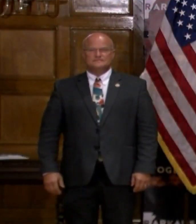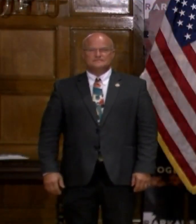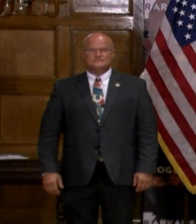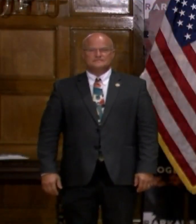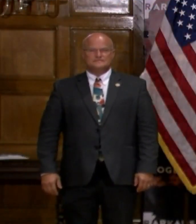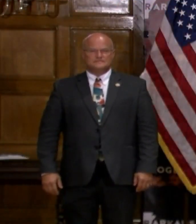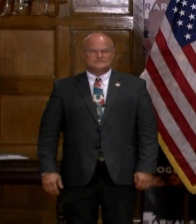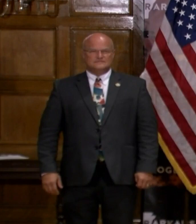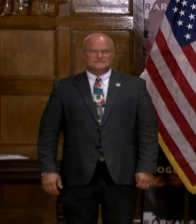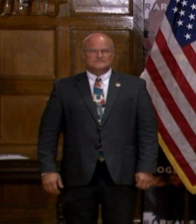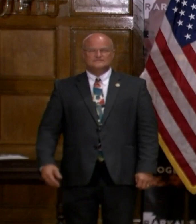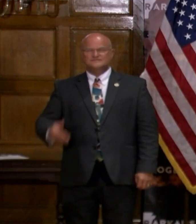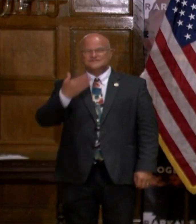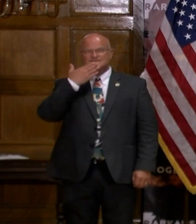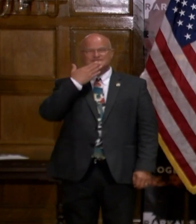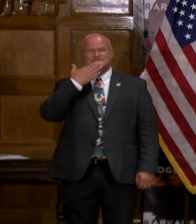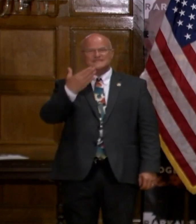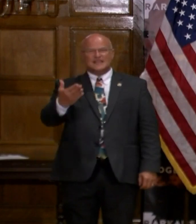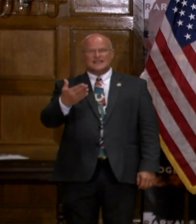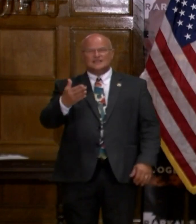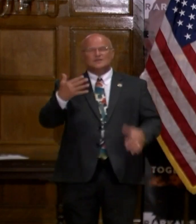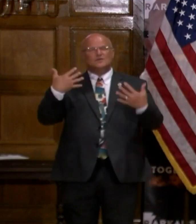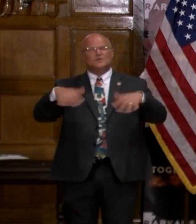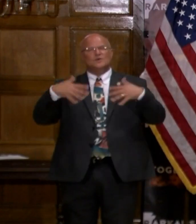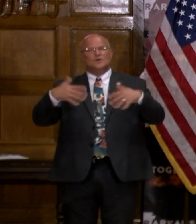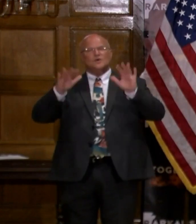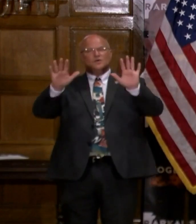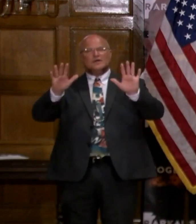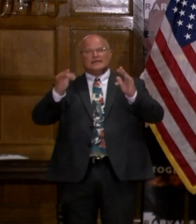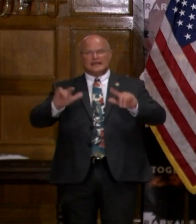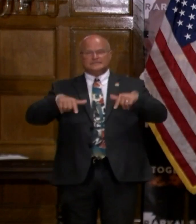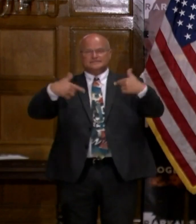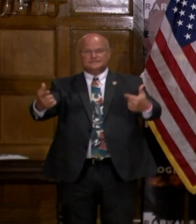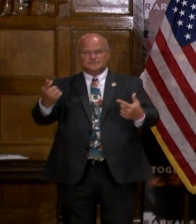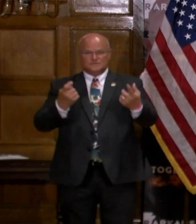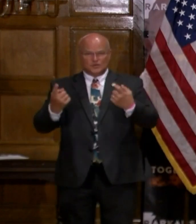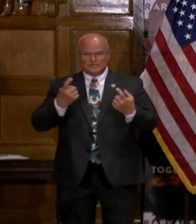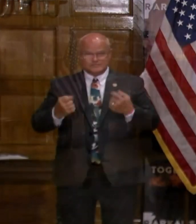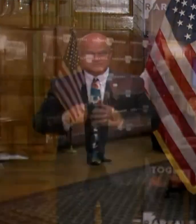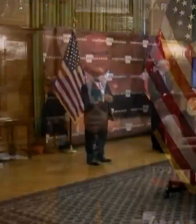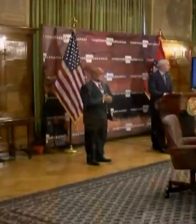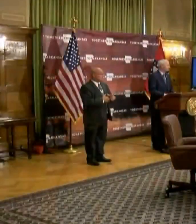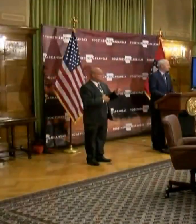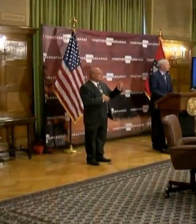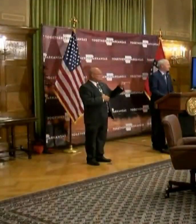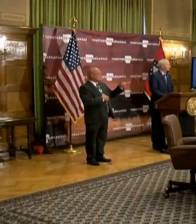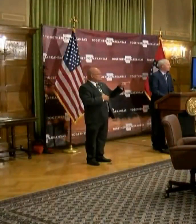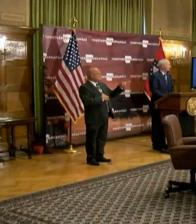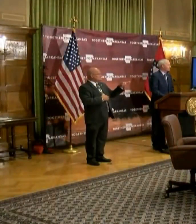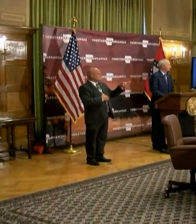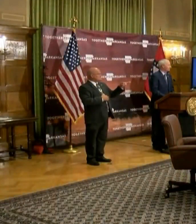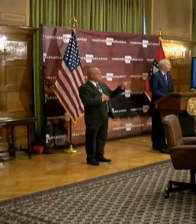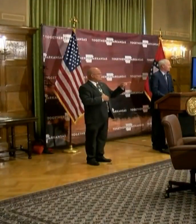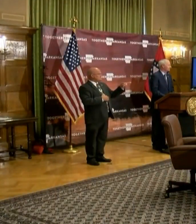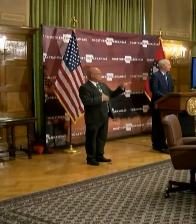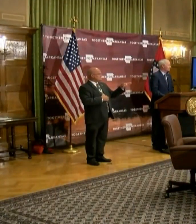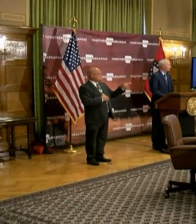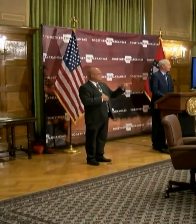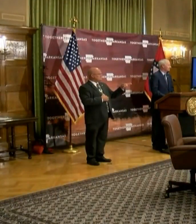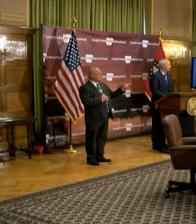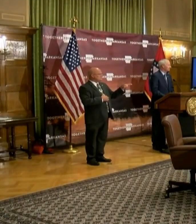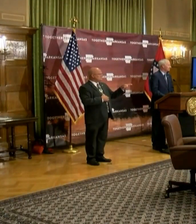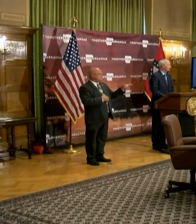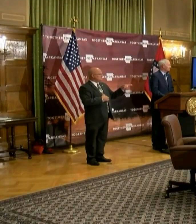Thank you, Danny. Thank you. A great message, and with that, we'll take any questions. Yes. Yesterday at